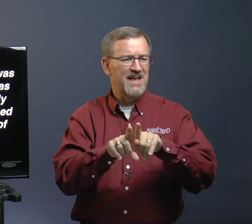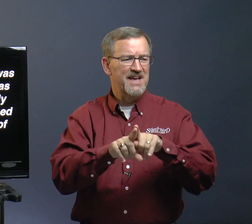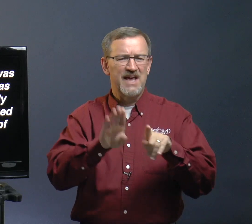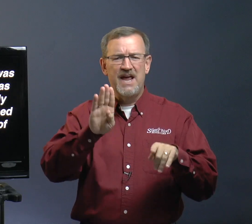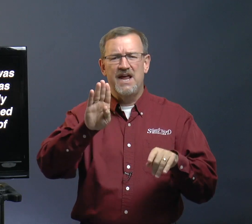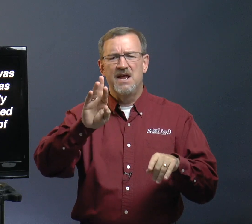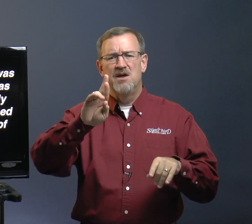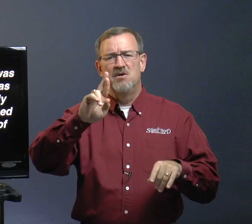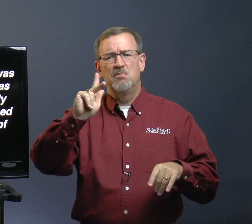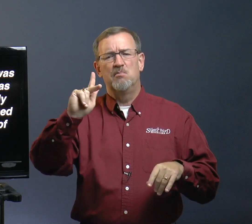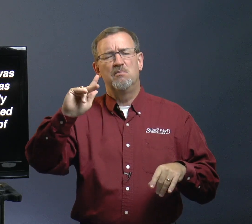like